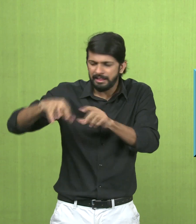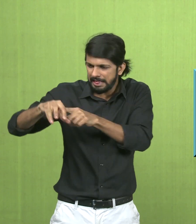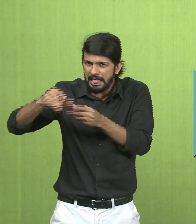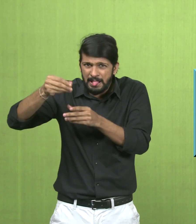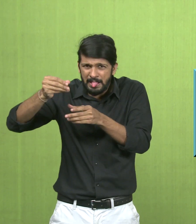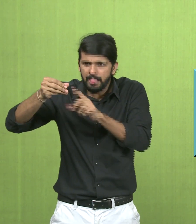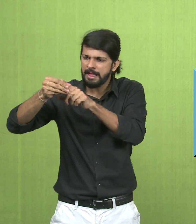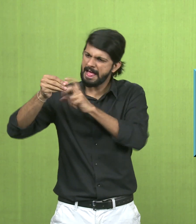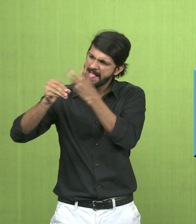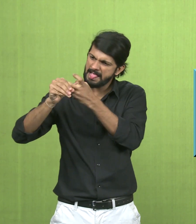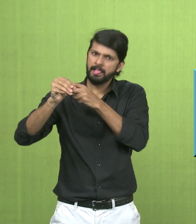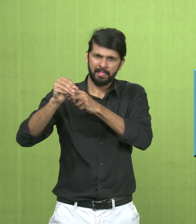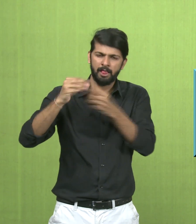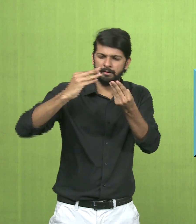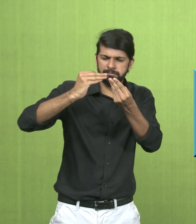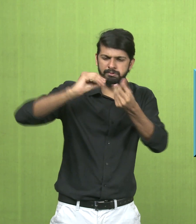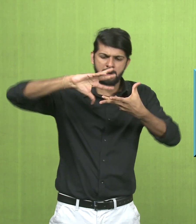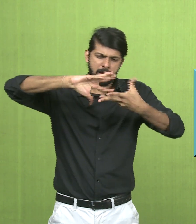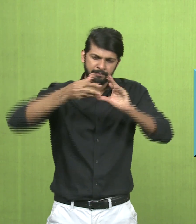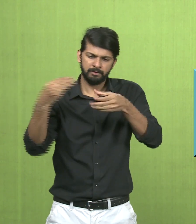the mineral or the rock which we use